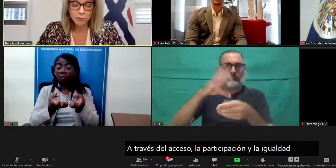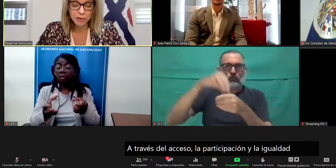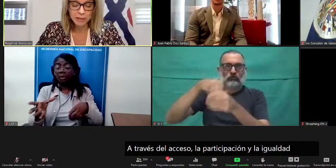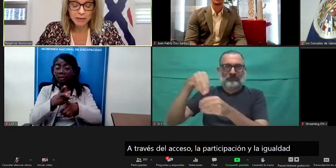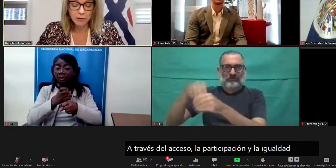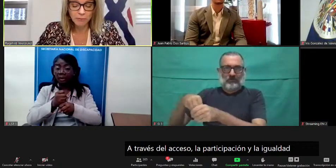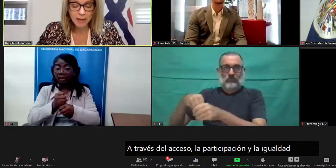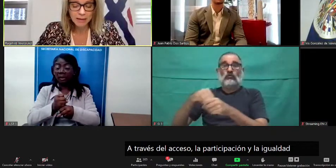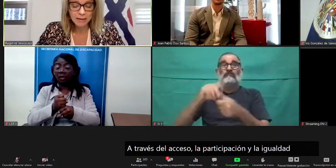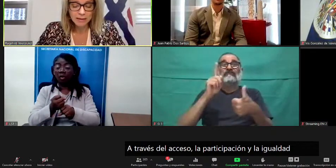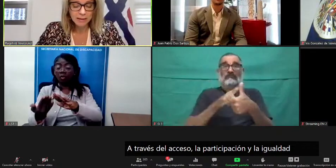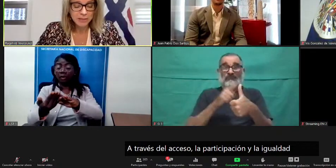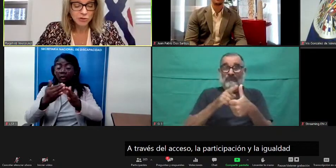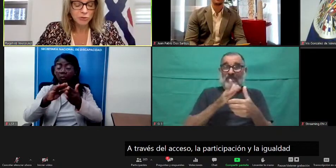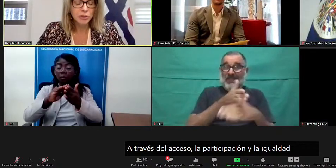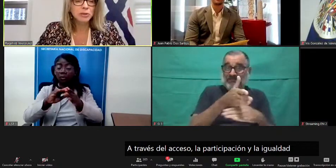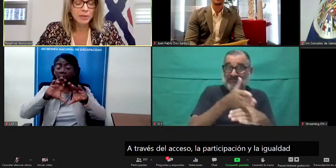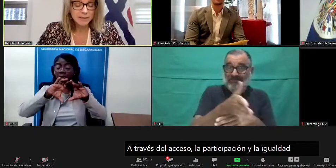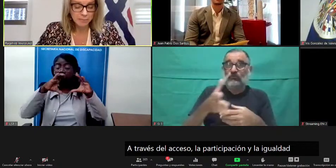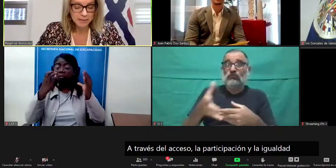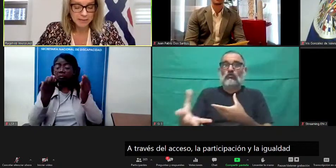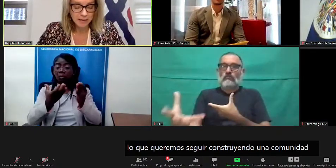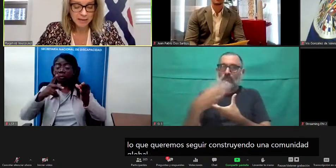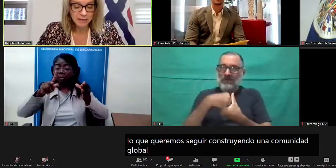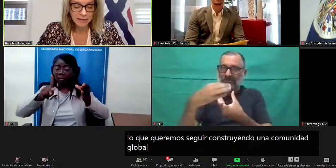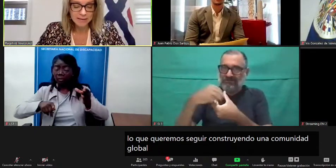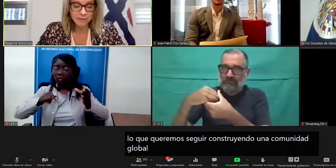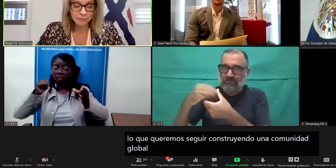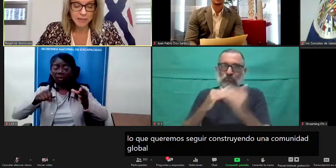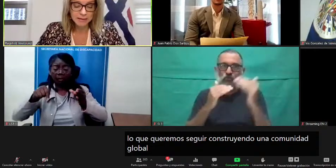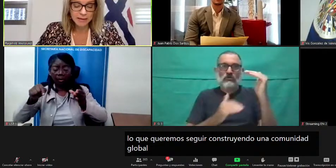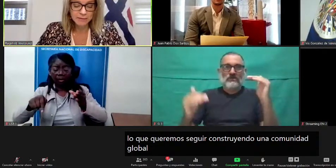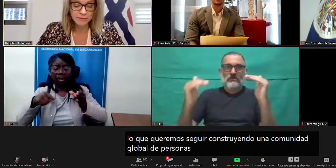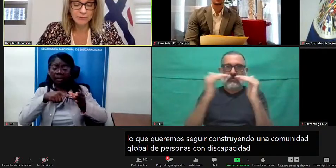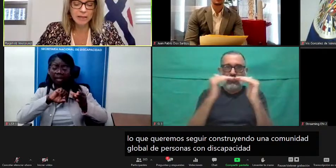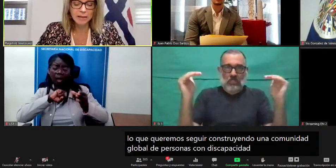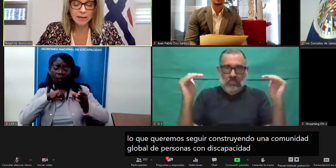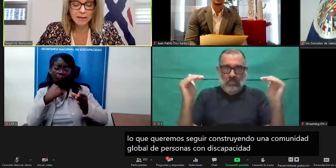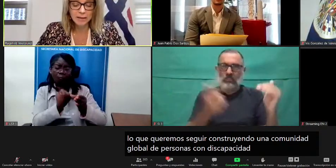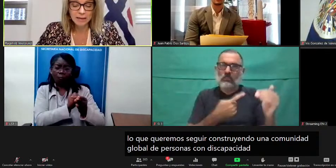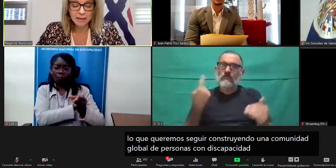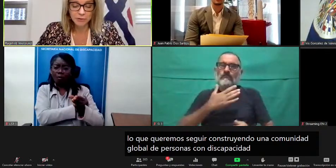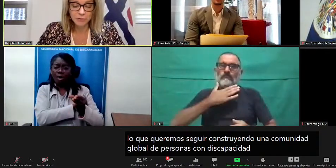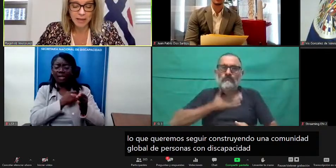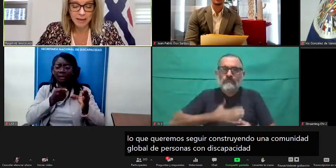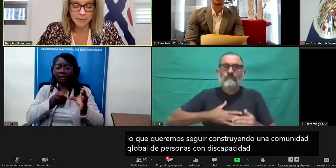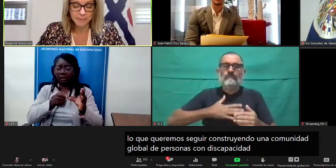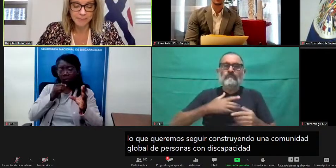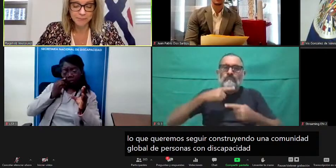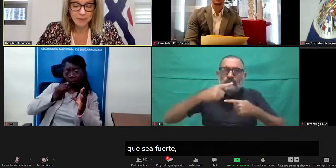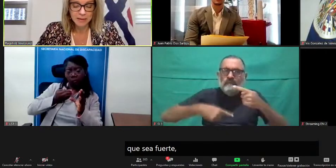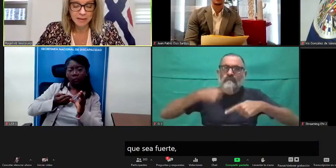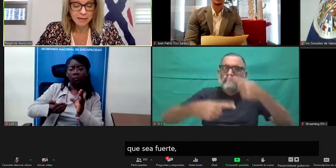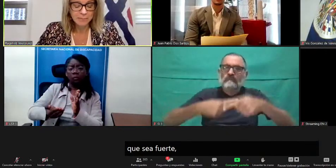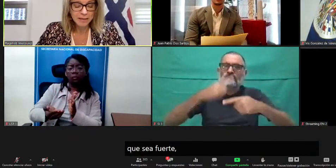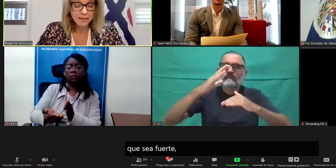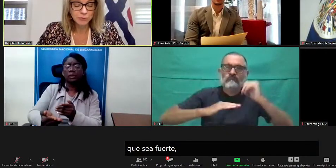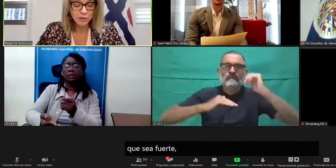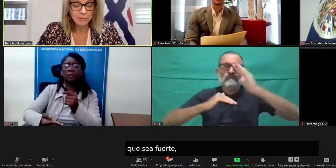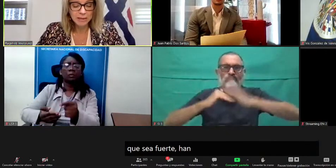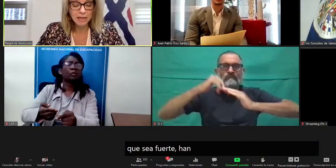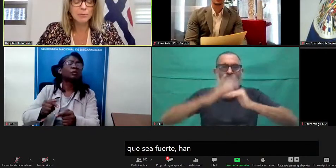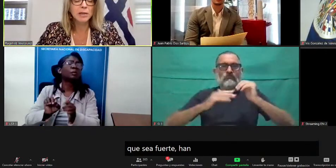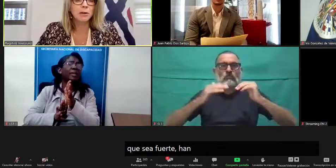what we want to keep on building is a global community of persons with disabilities that live strong vibrant